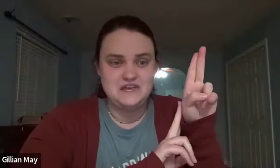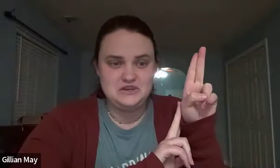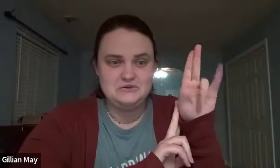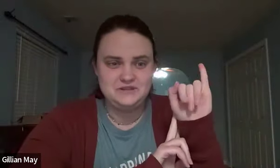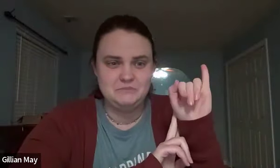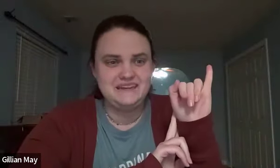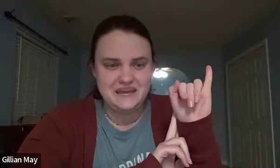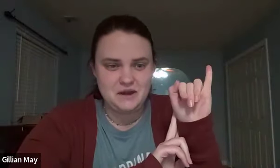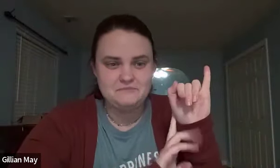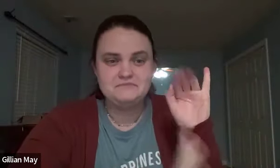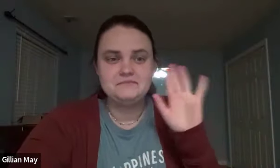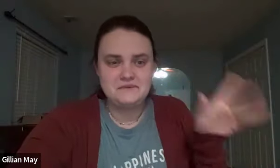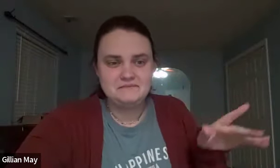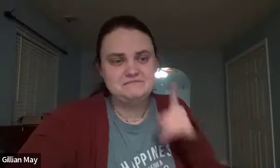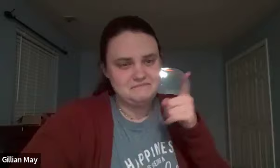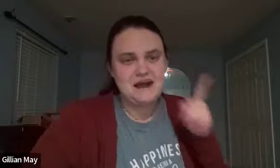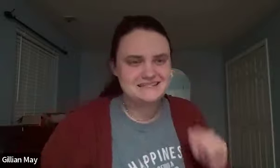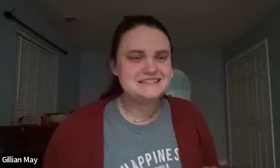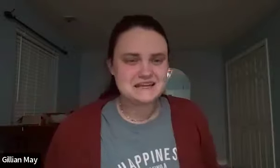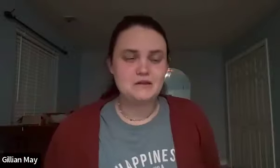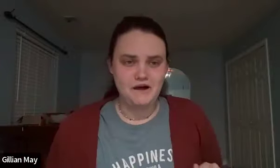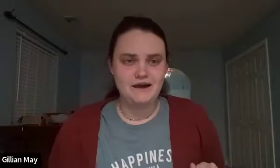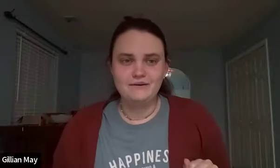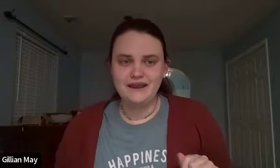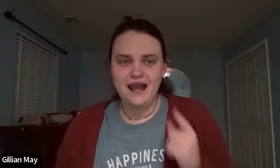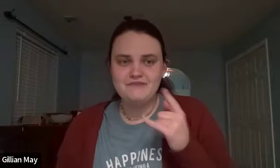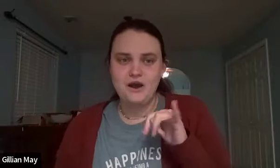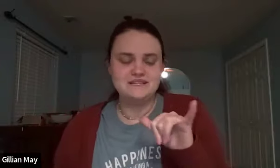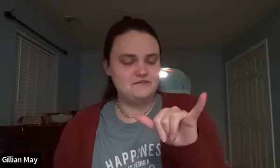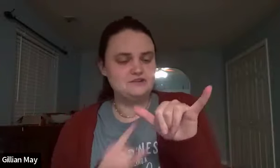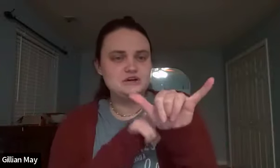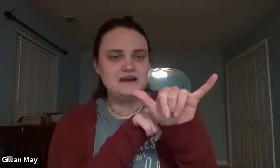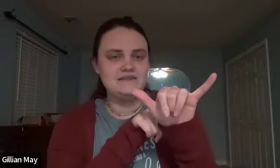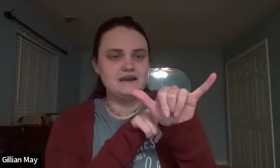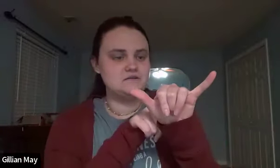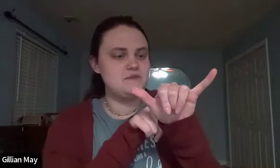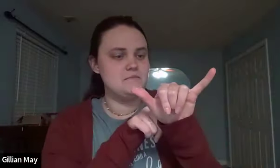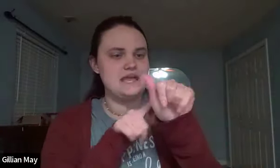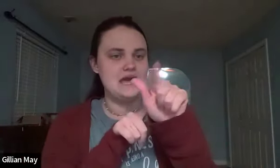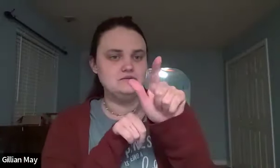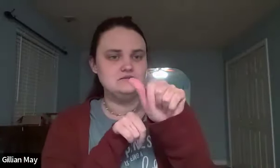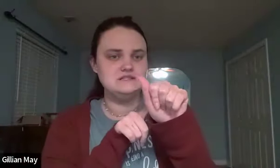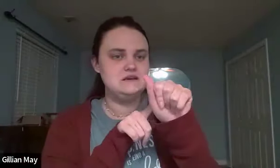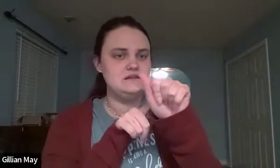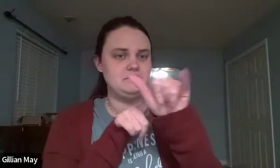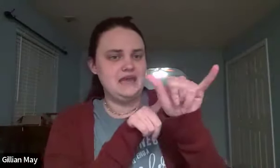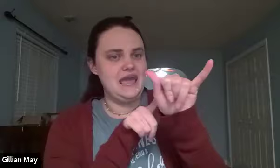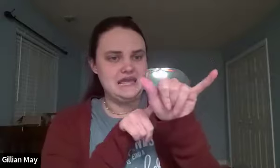that U, your pinky came up. Mine does that a lot. Okay. I've caught myself. I'll somehow my L's, like my A and